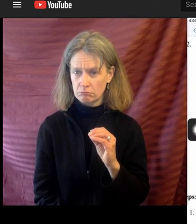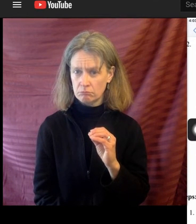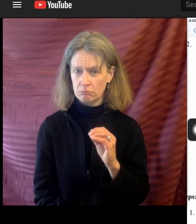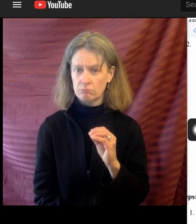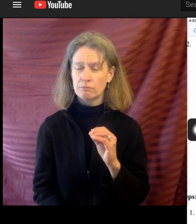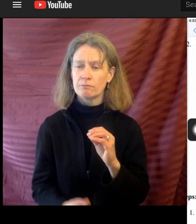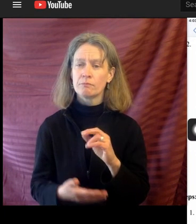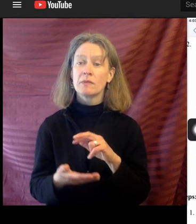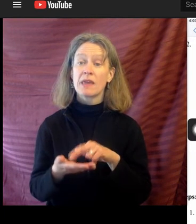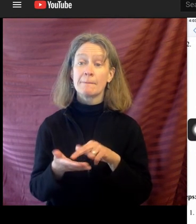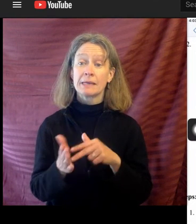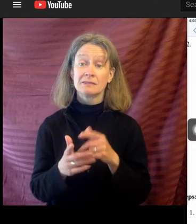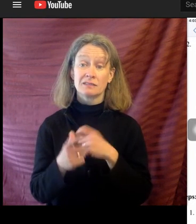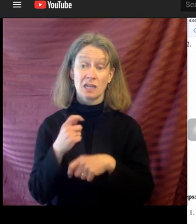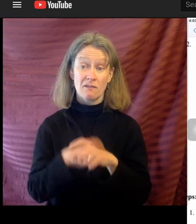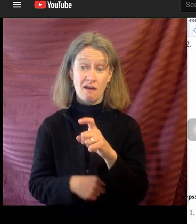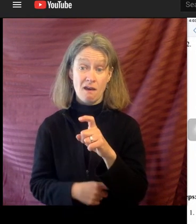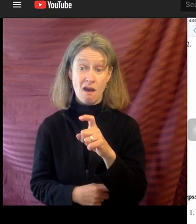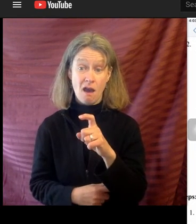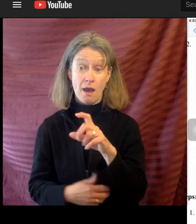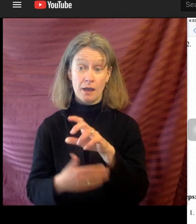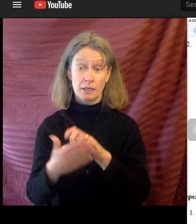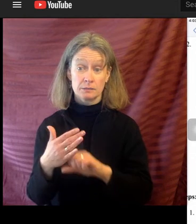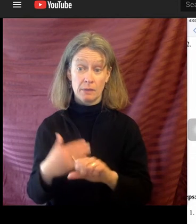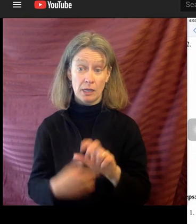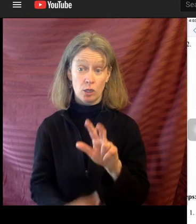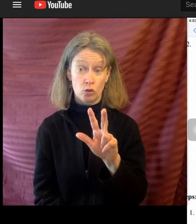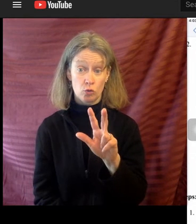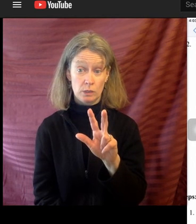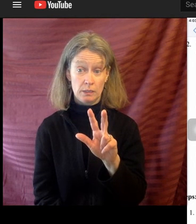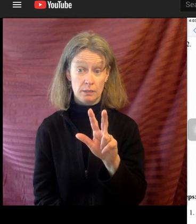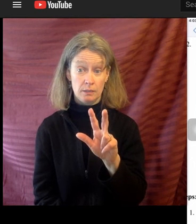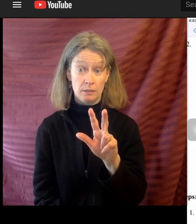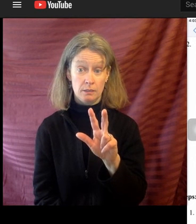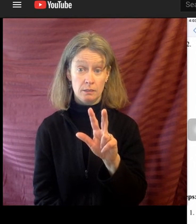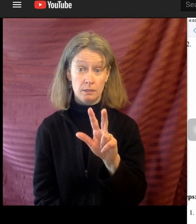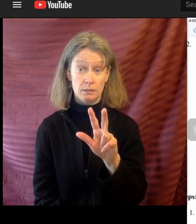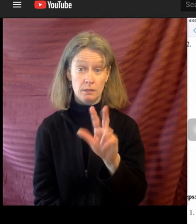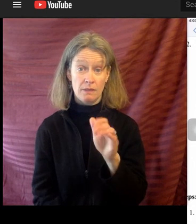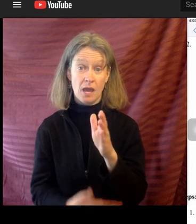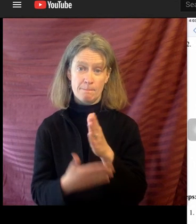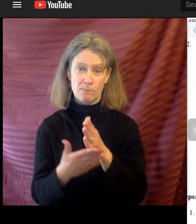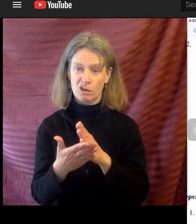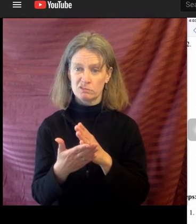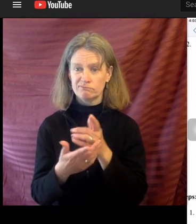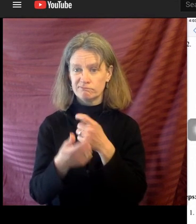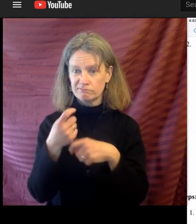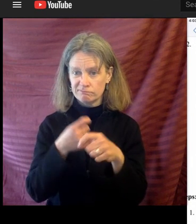instead of x minus 3, we would have a 0.